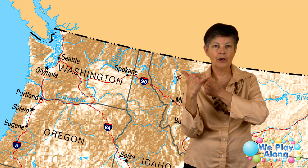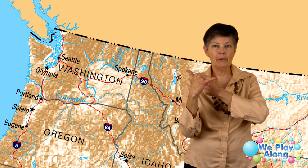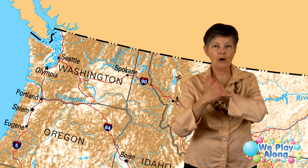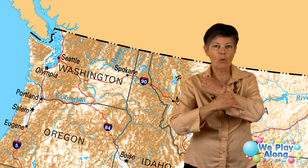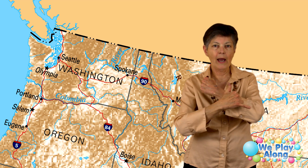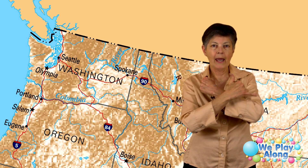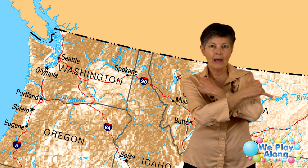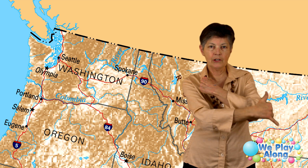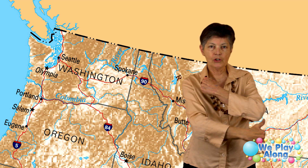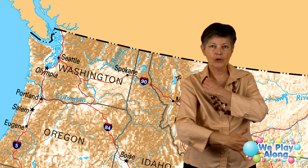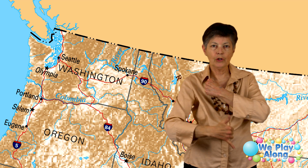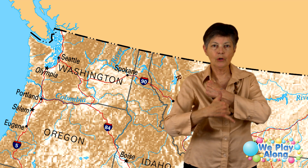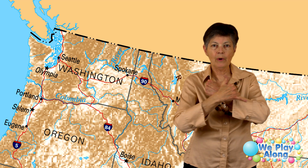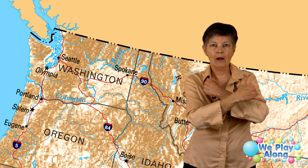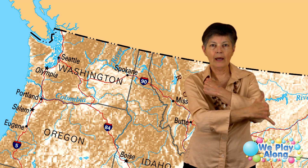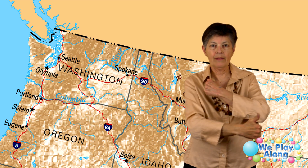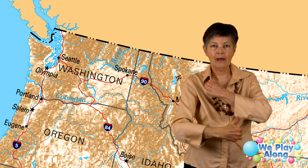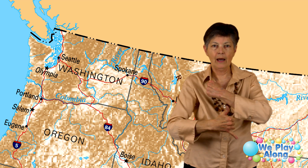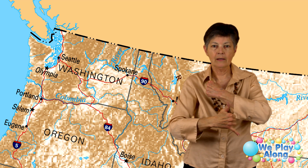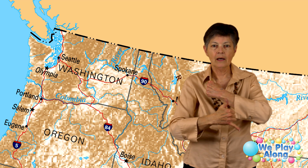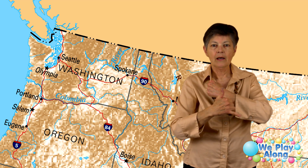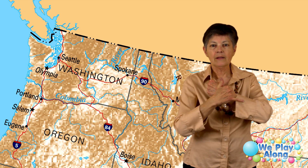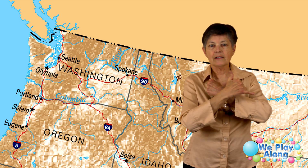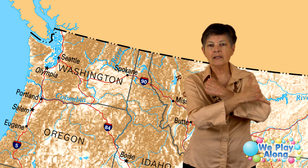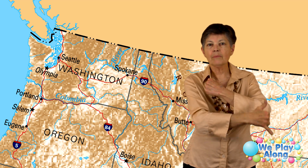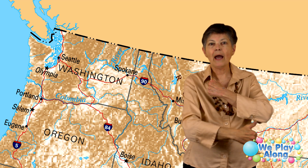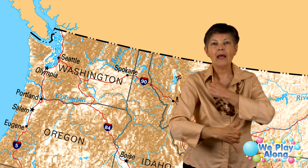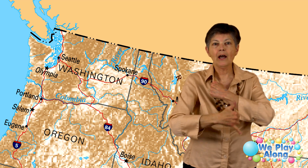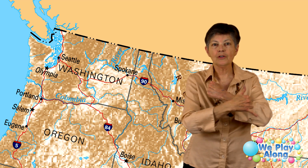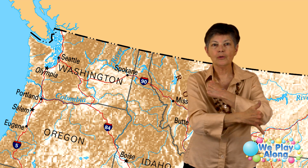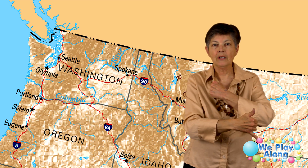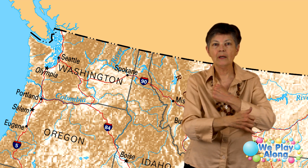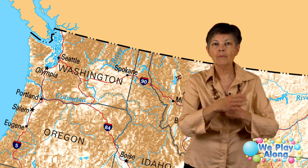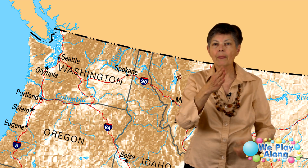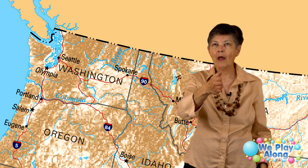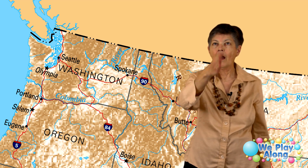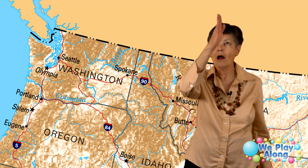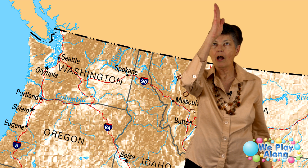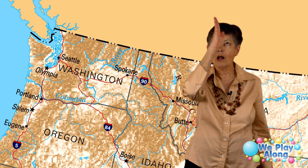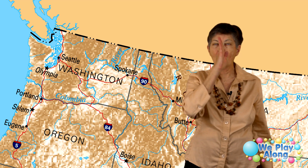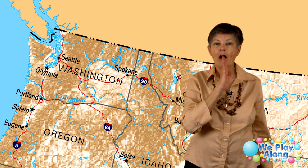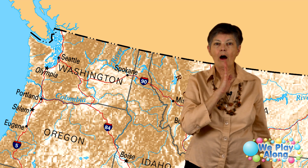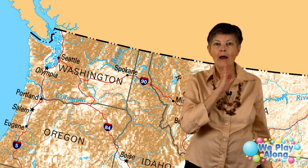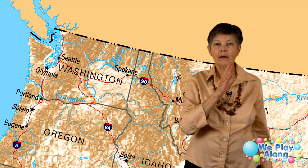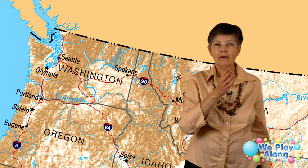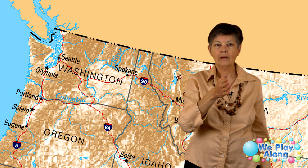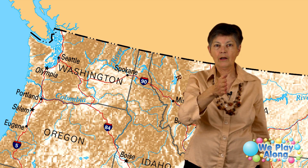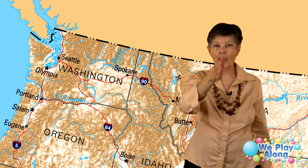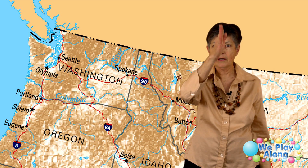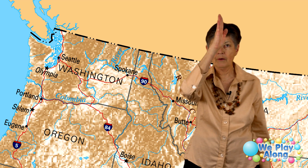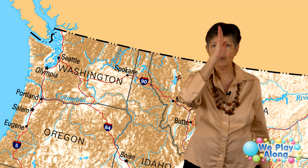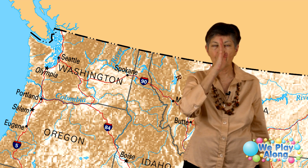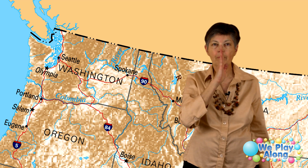going to make a Y hand and circle it around like that. This is my country. God, and God comes from